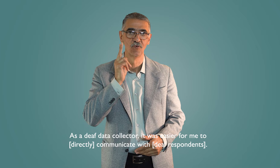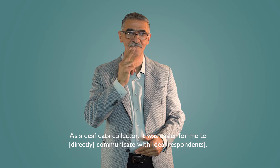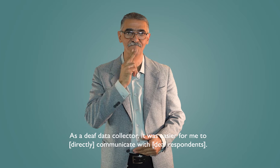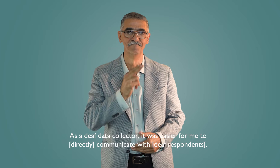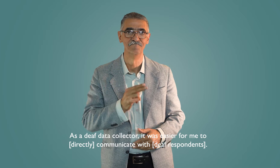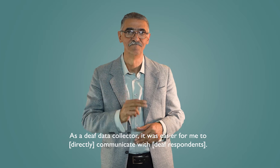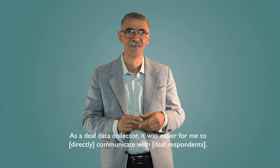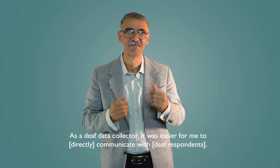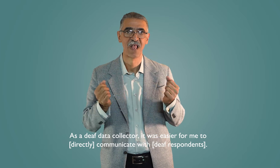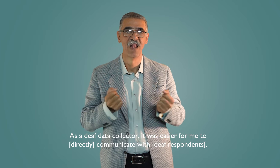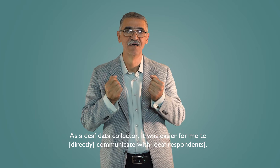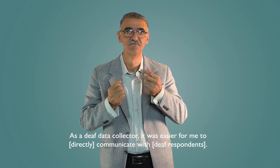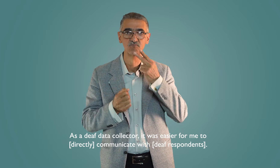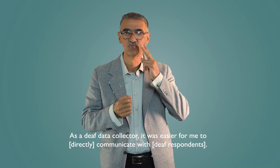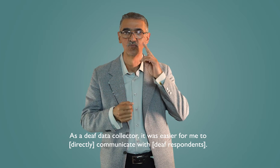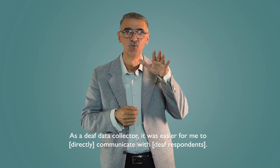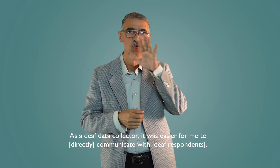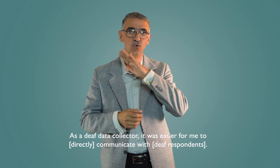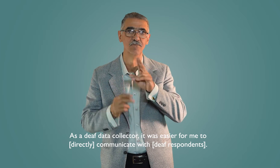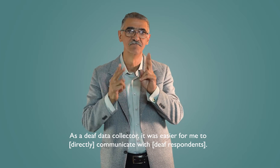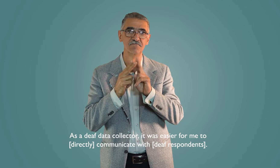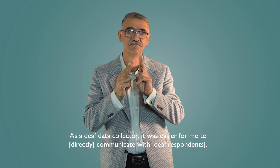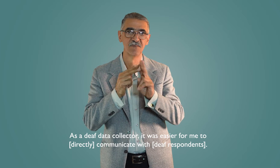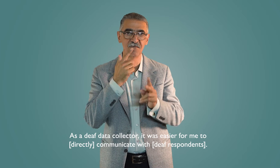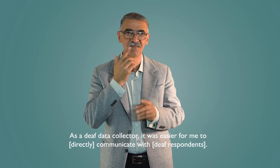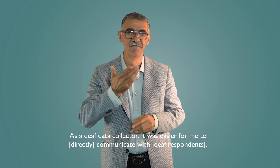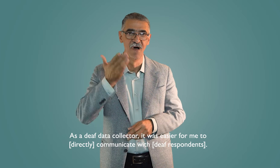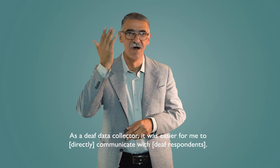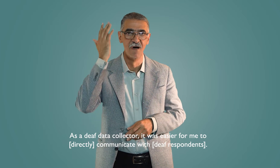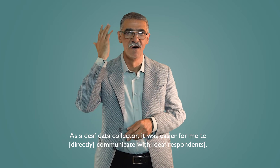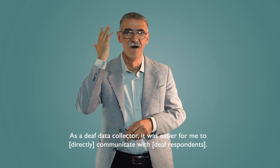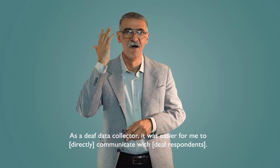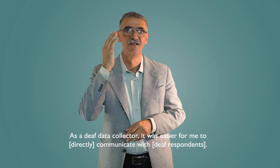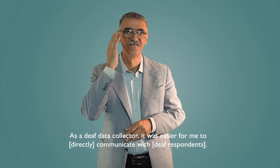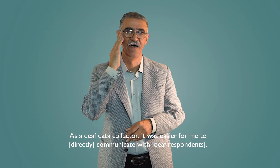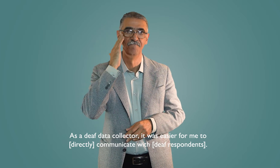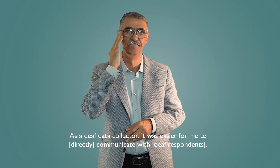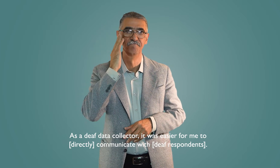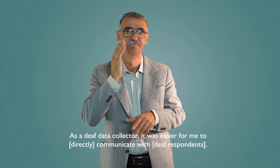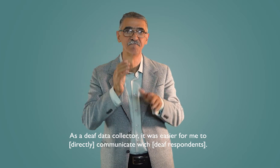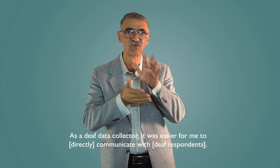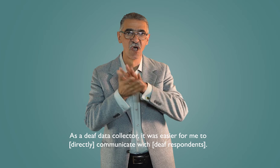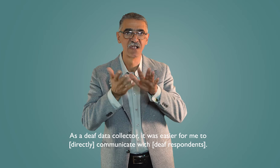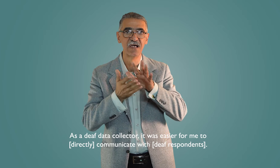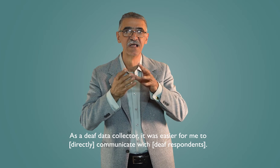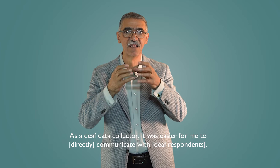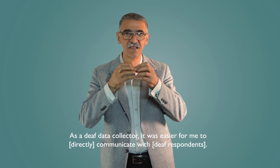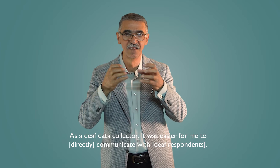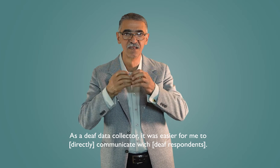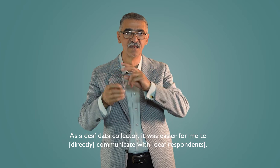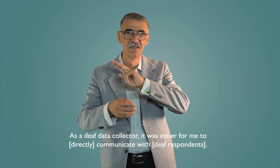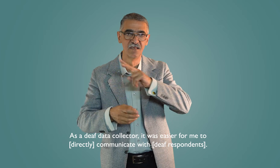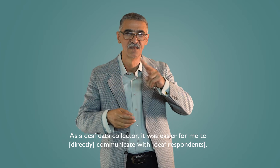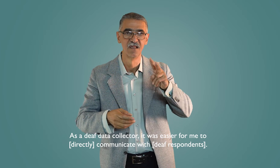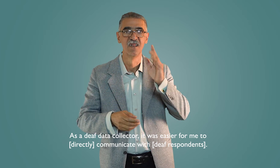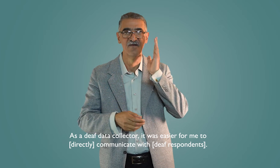As a deaf data collector, it was easier for me to directly communicate with the deaf respondents.